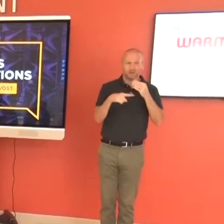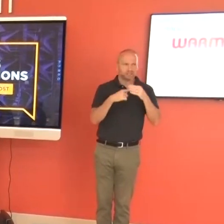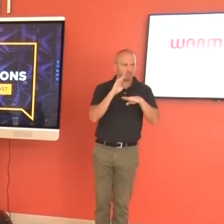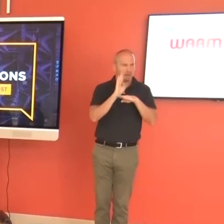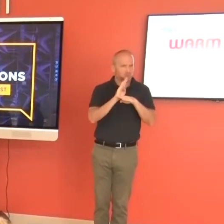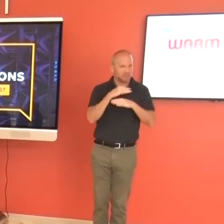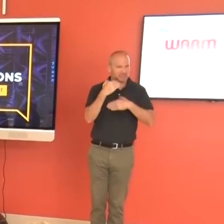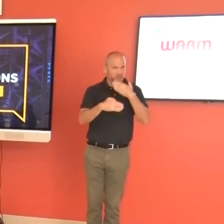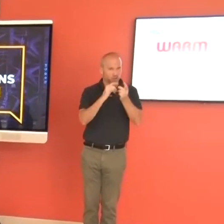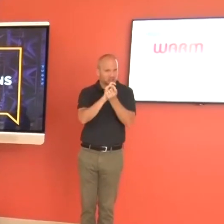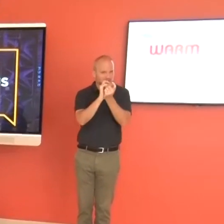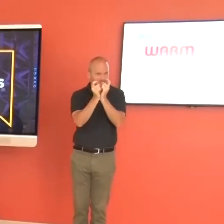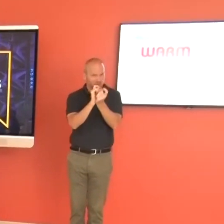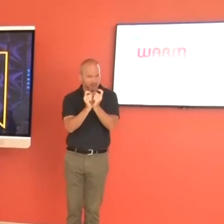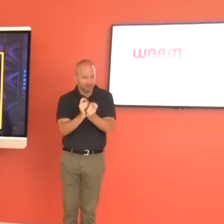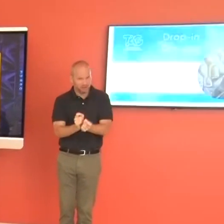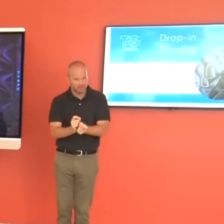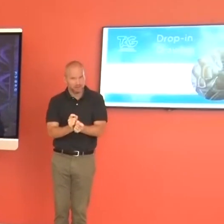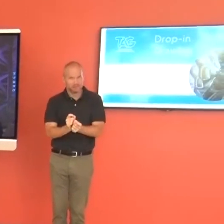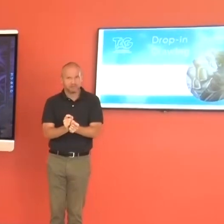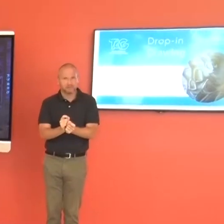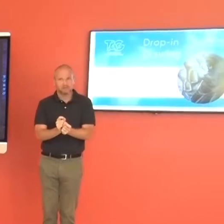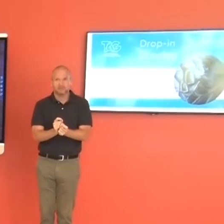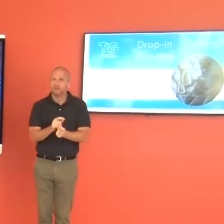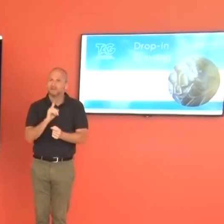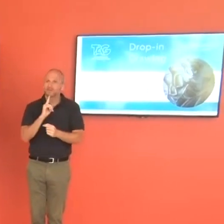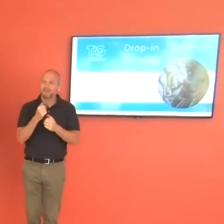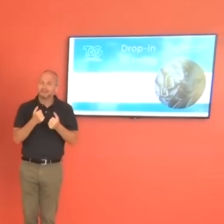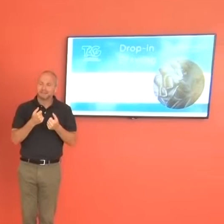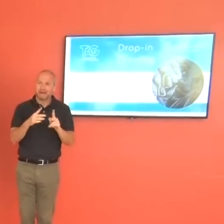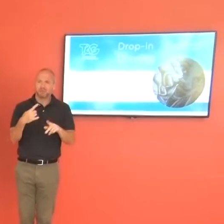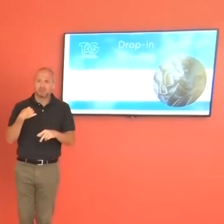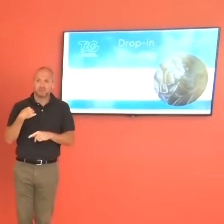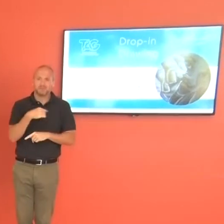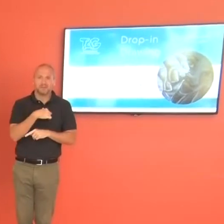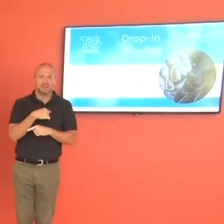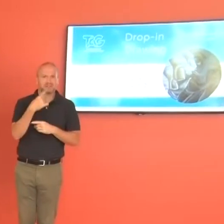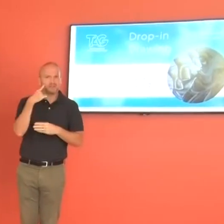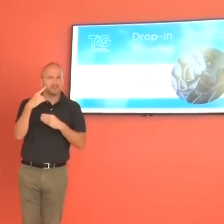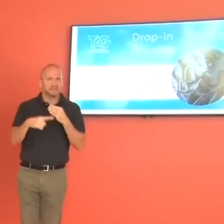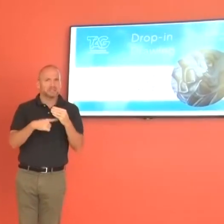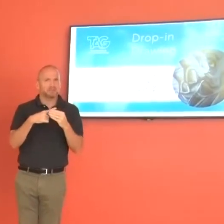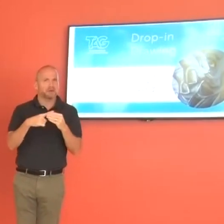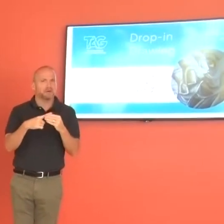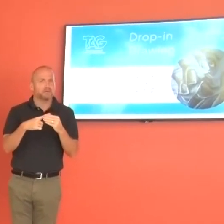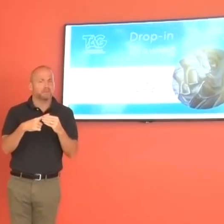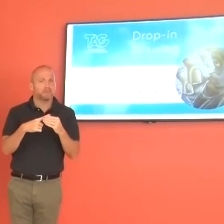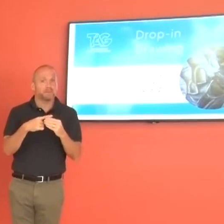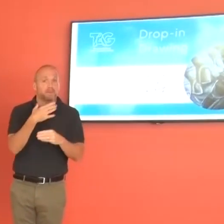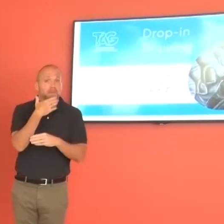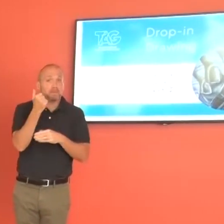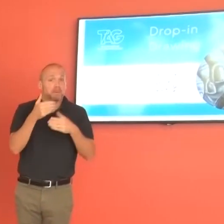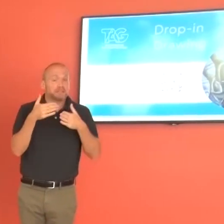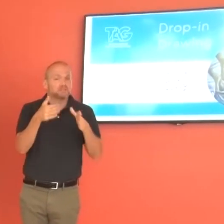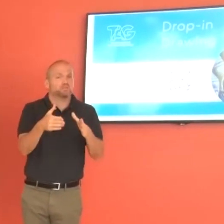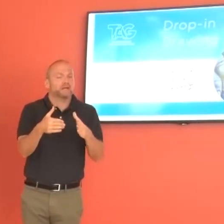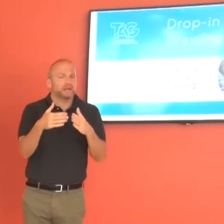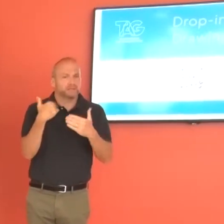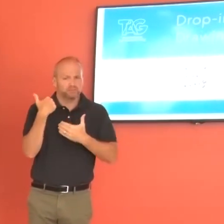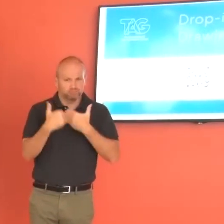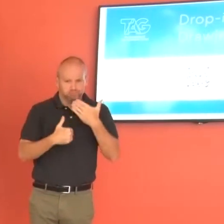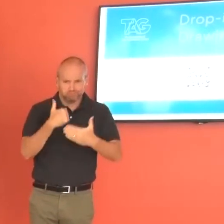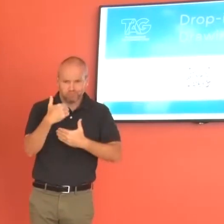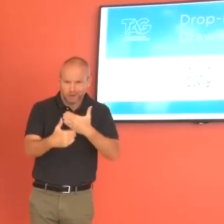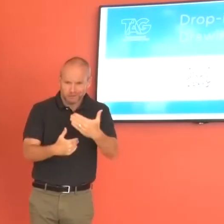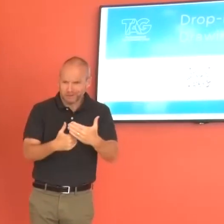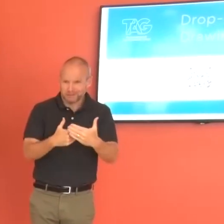process reengineering. It's an opportunity for us to think about what is the best way for us to process this